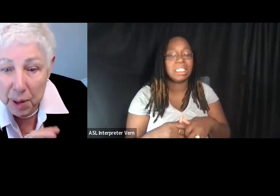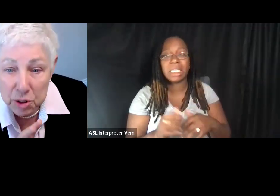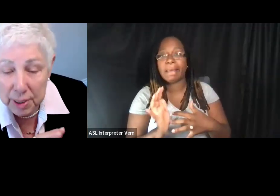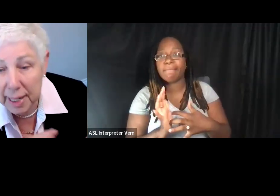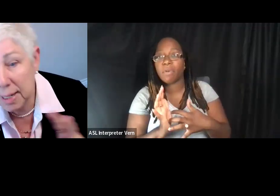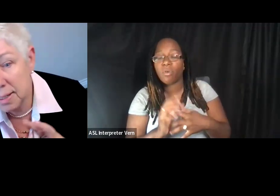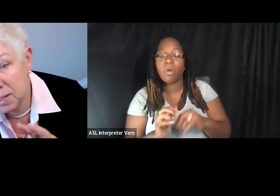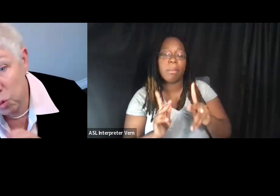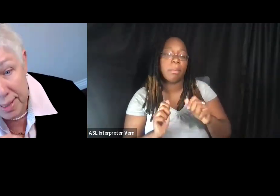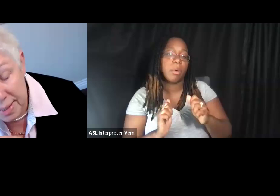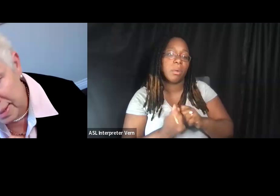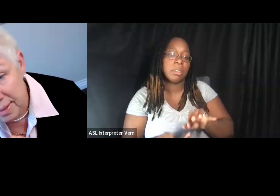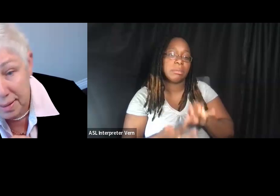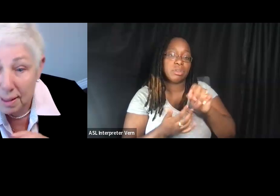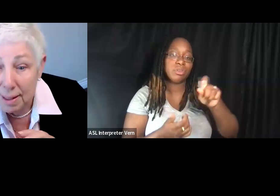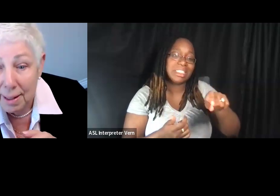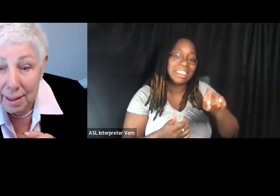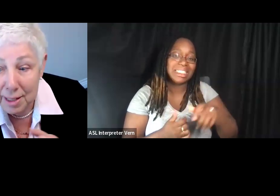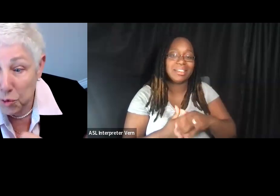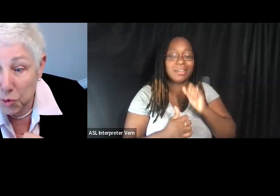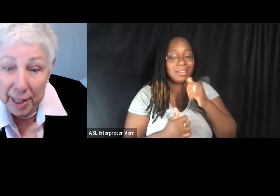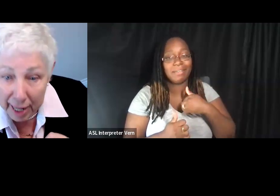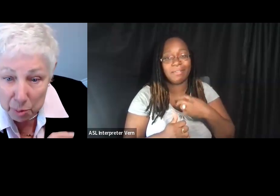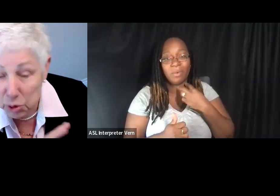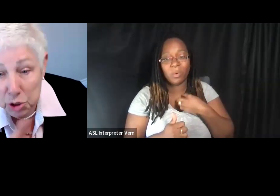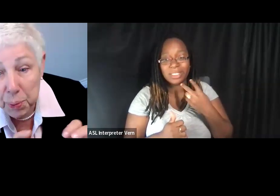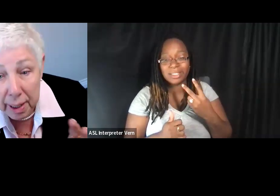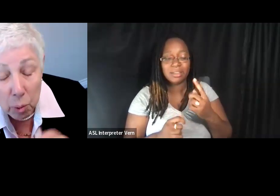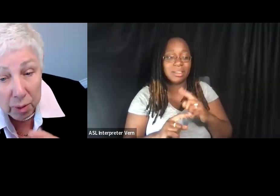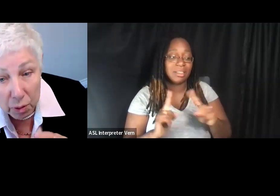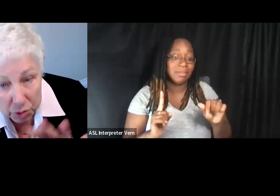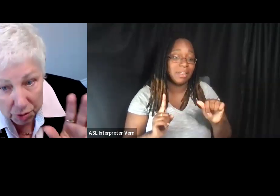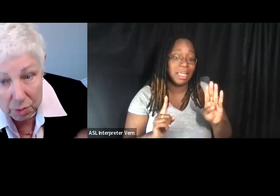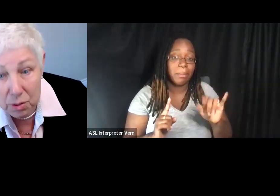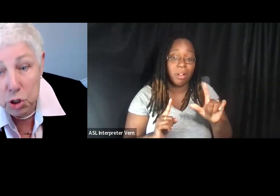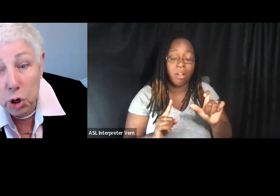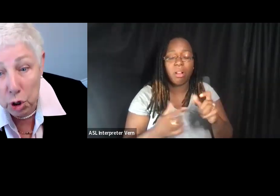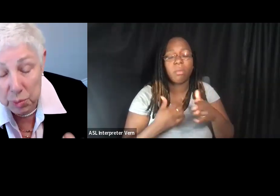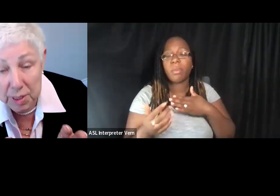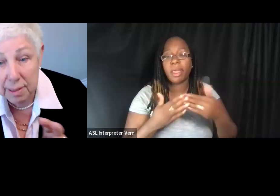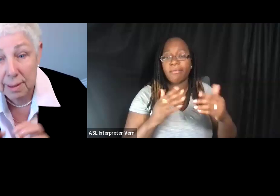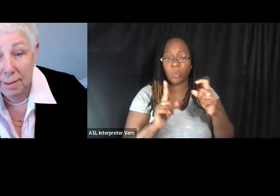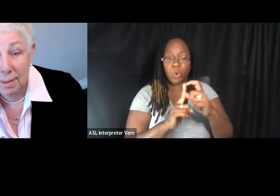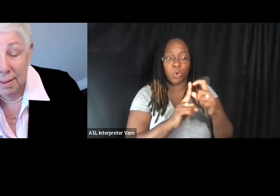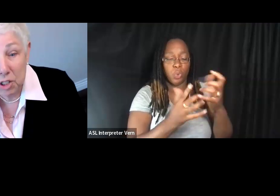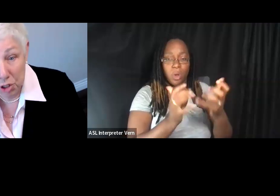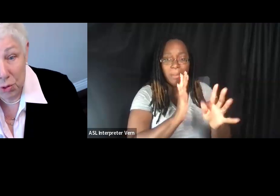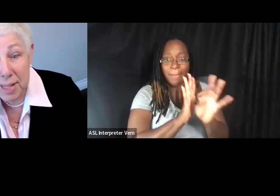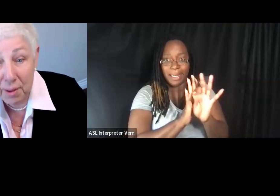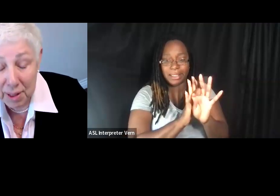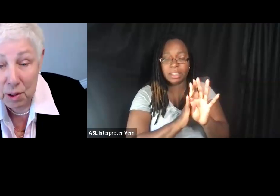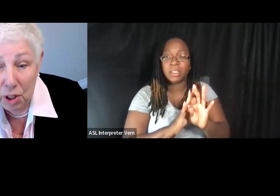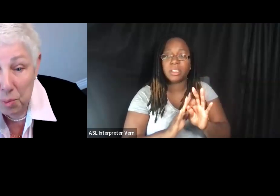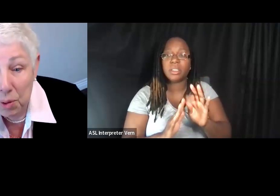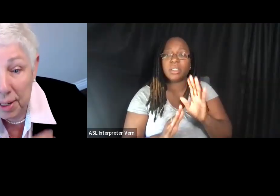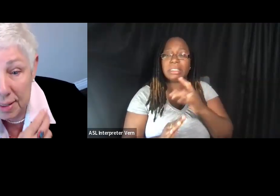folks with special needs, voiceless, differently abled. You pick one of those terms that's used